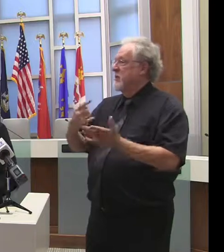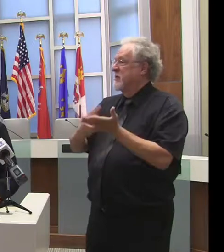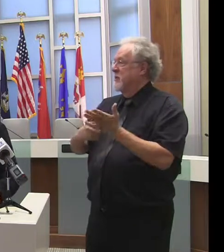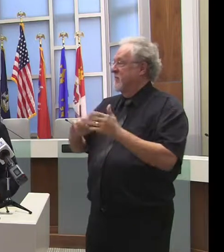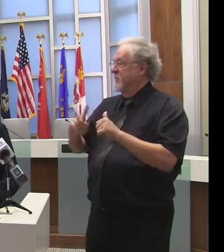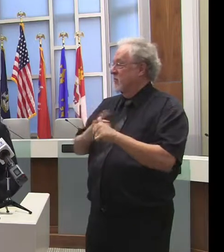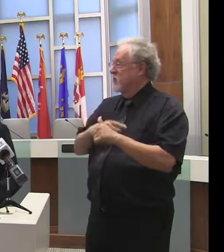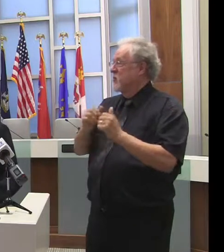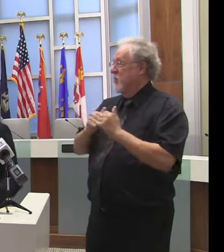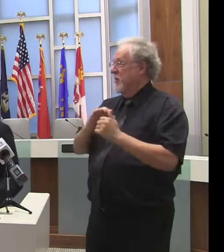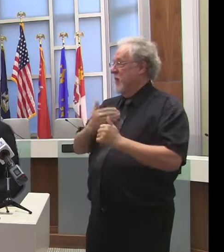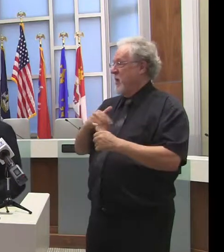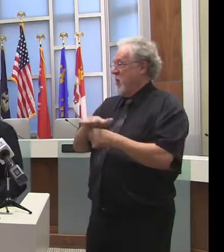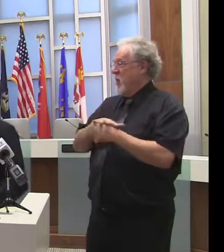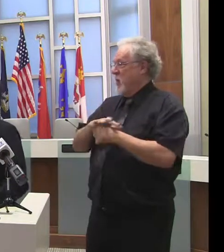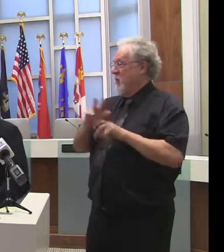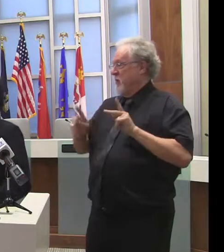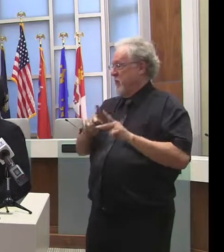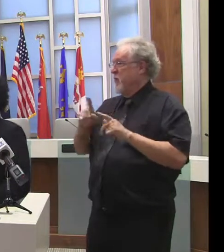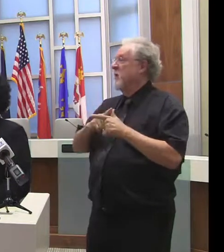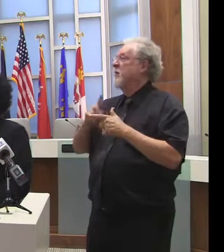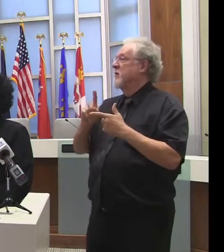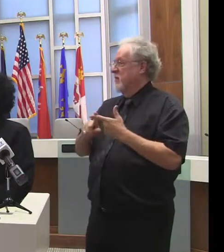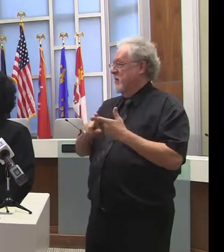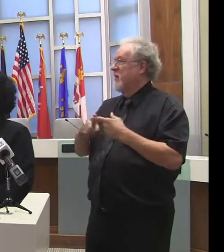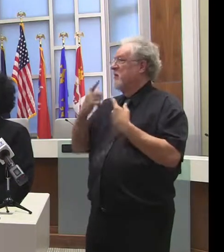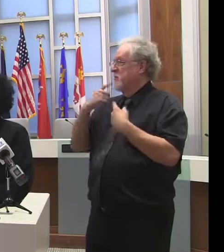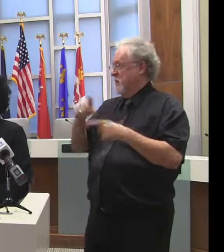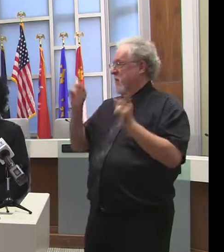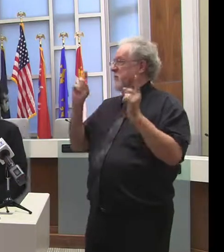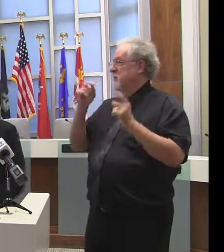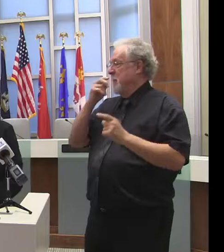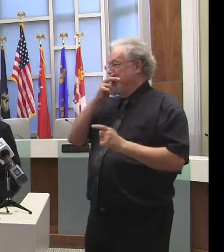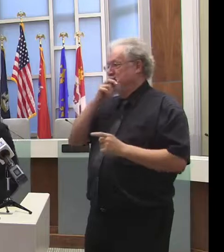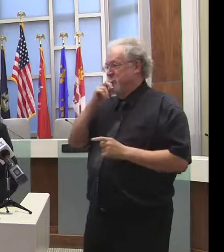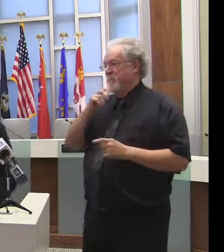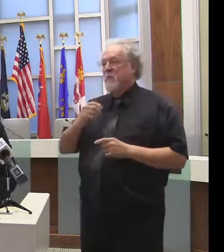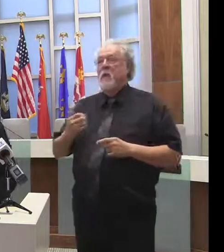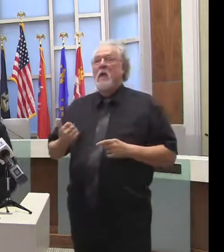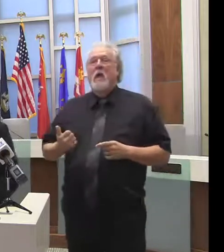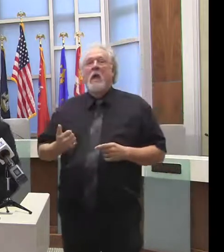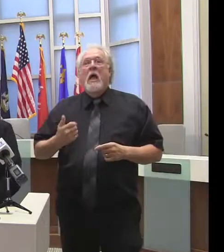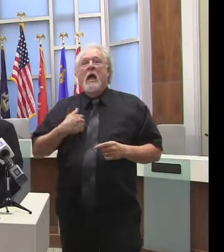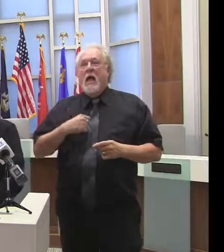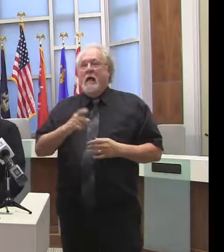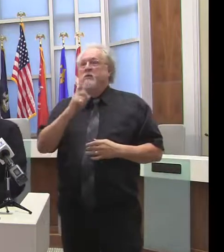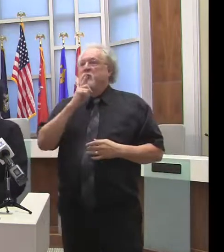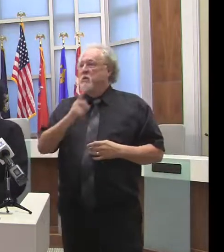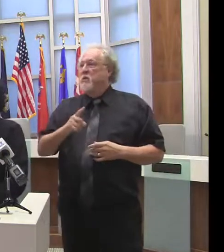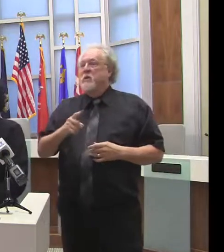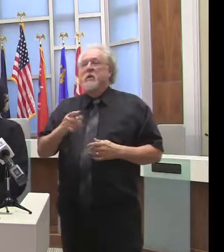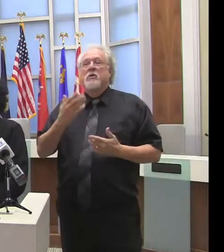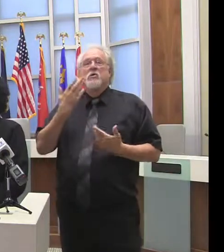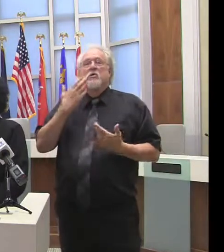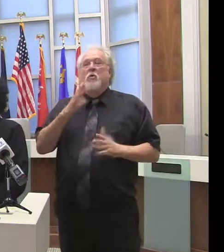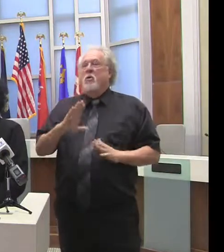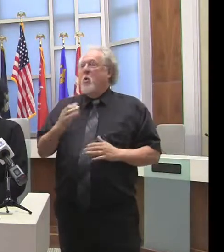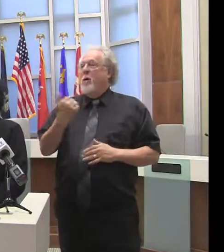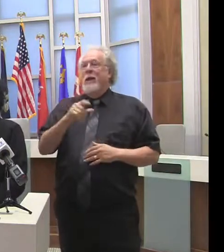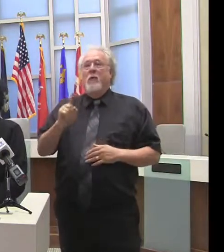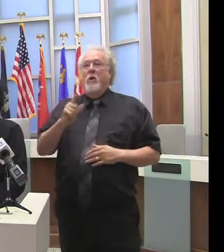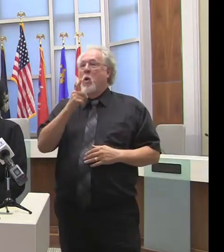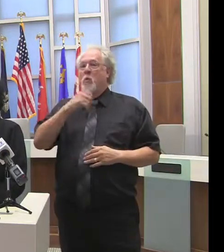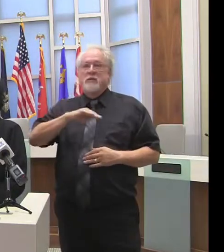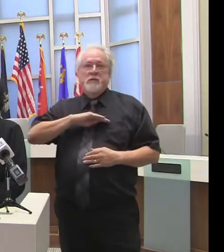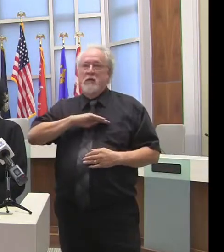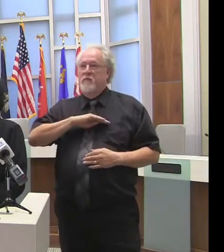first with our local leaders and then the local folks in the community? I certainly don't know anyone who